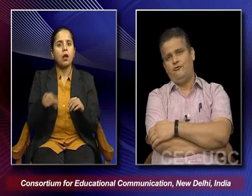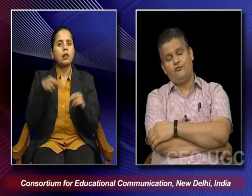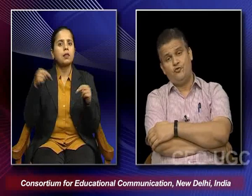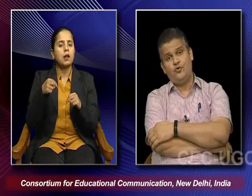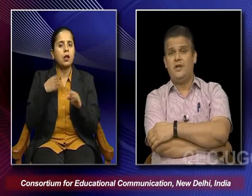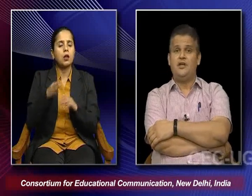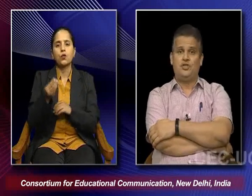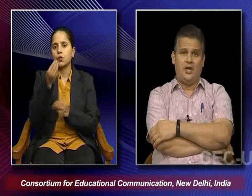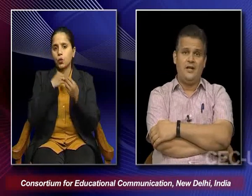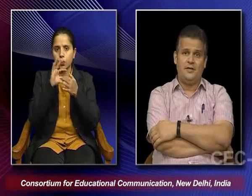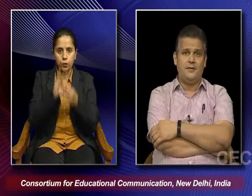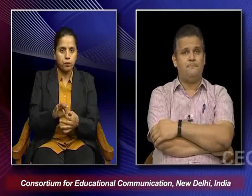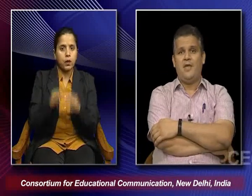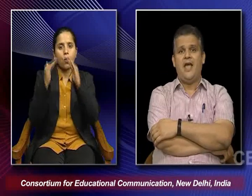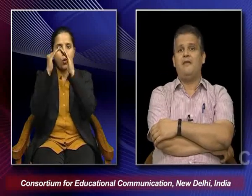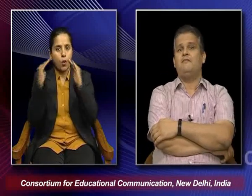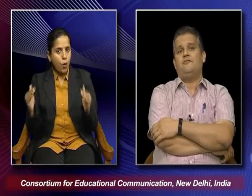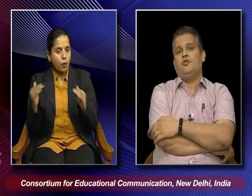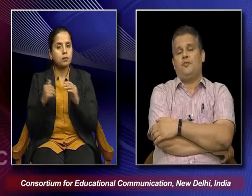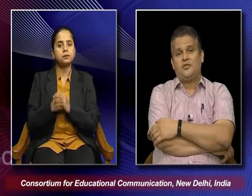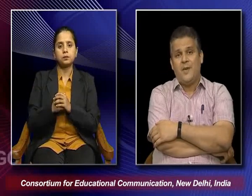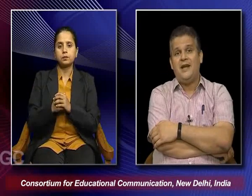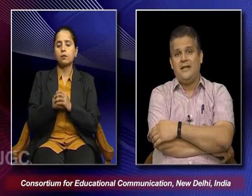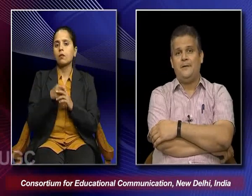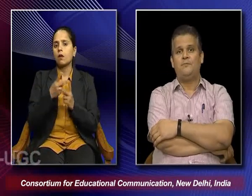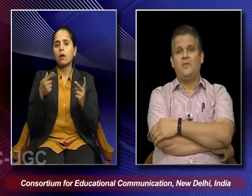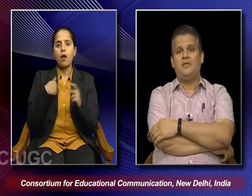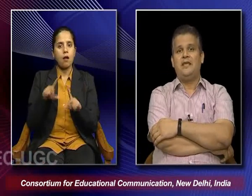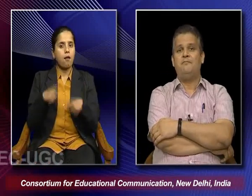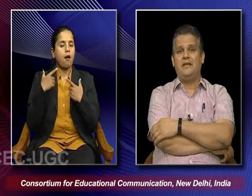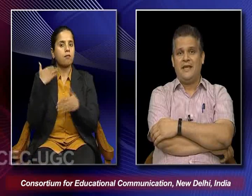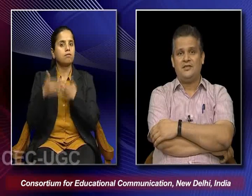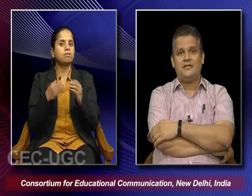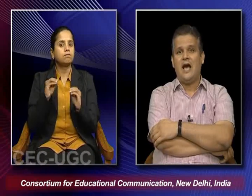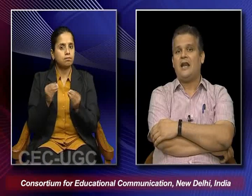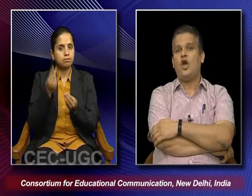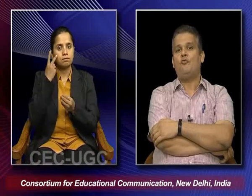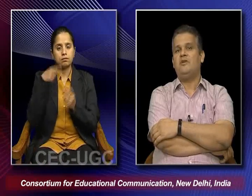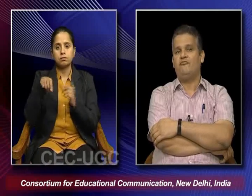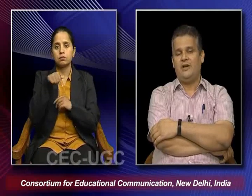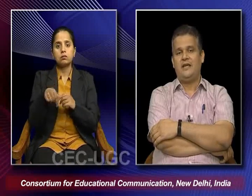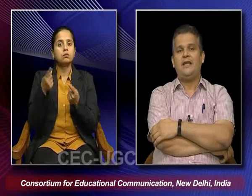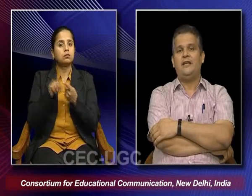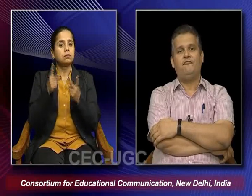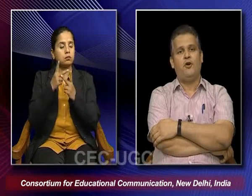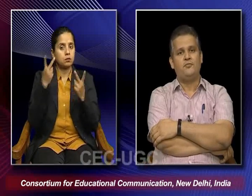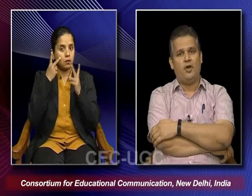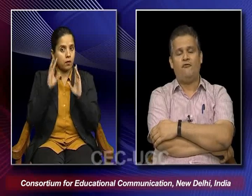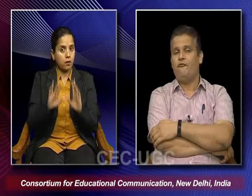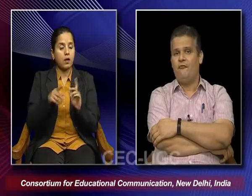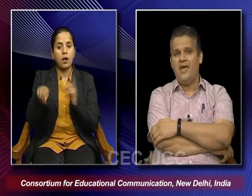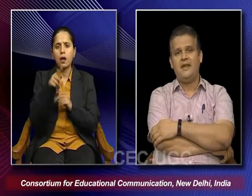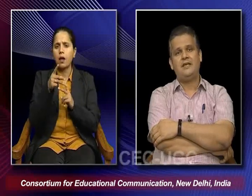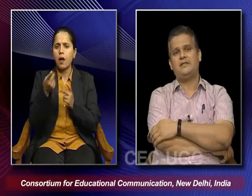to food, shelter and prosperity, the implications are now being felt in forms